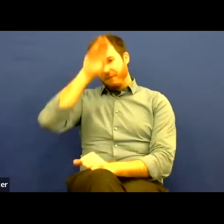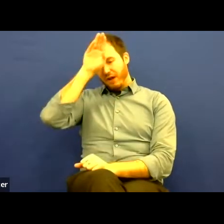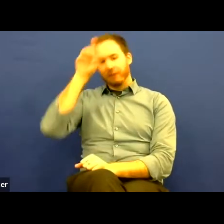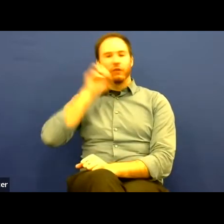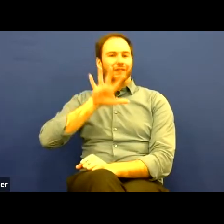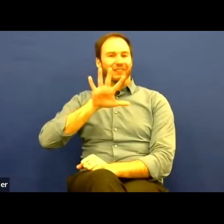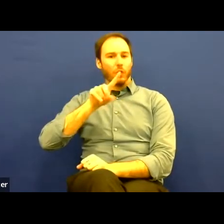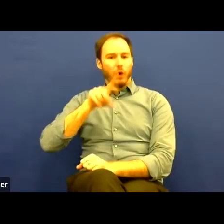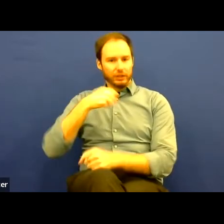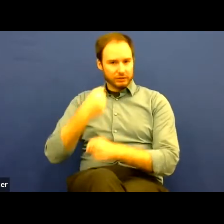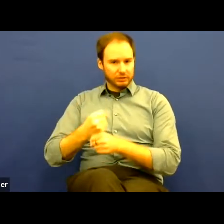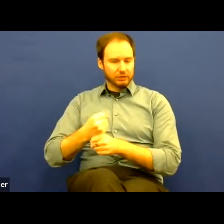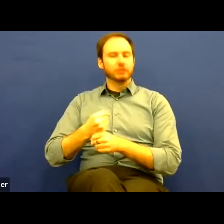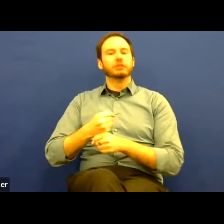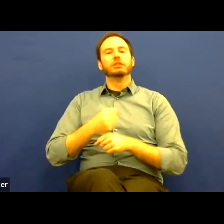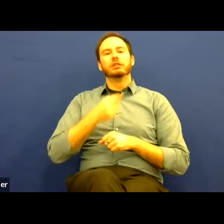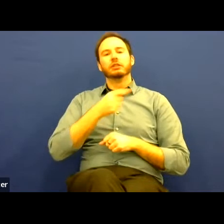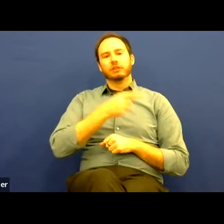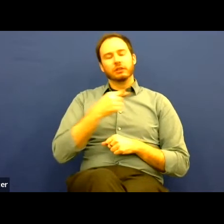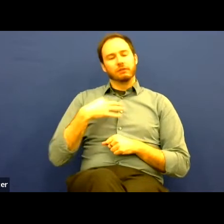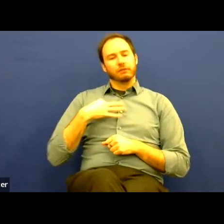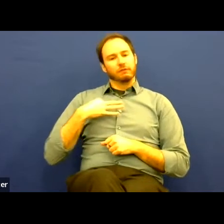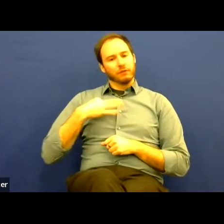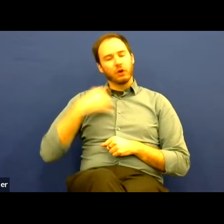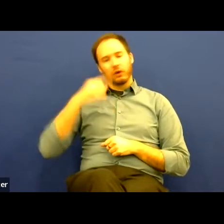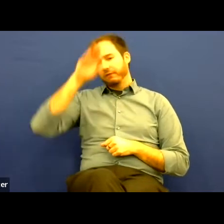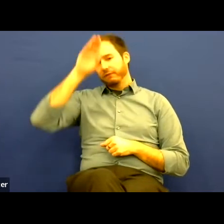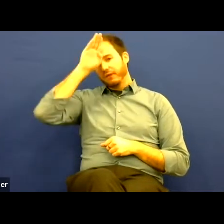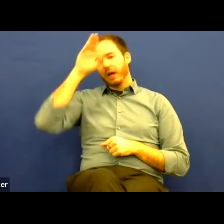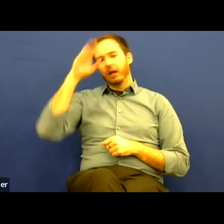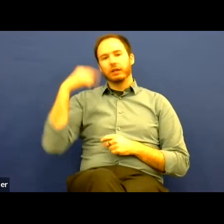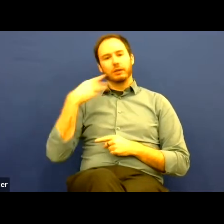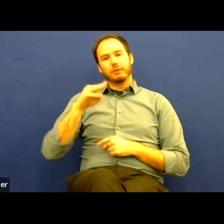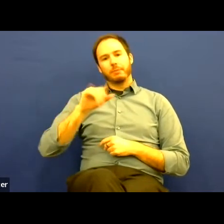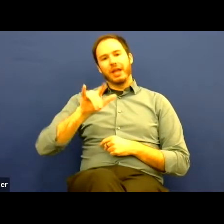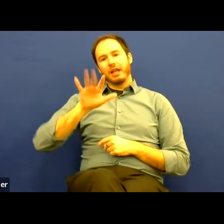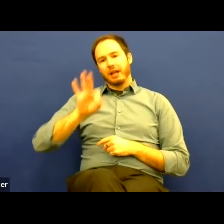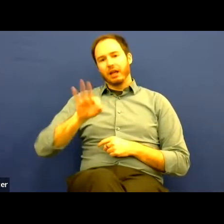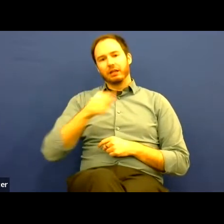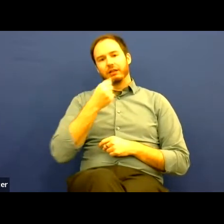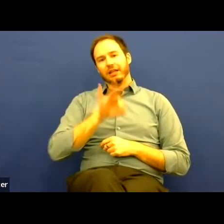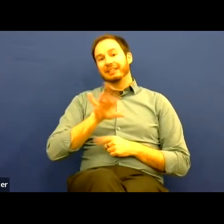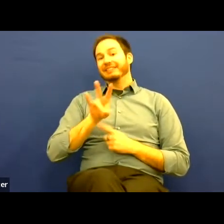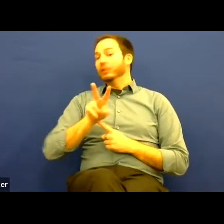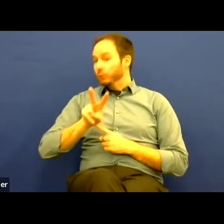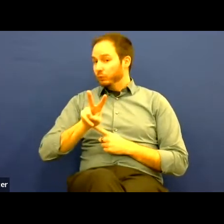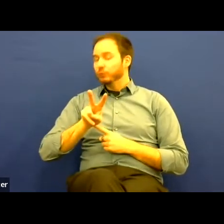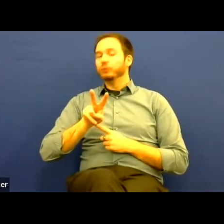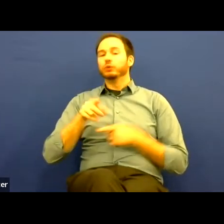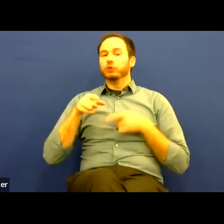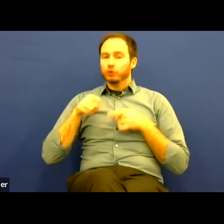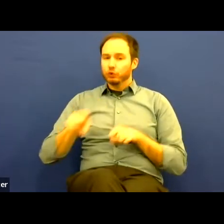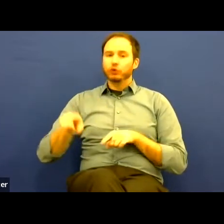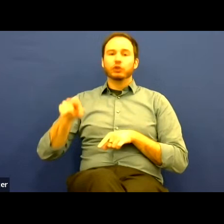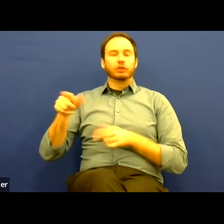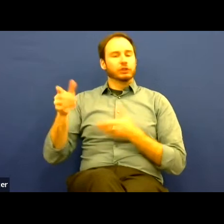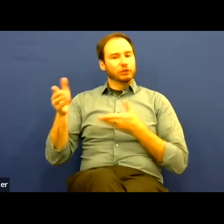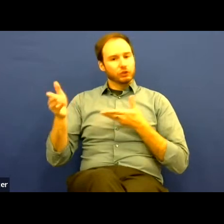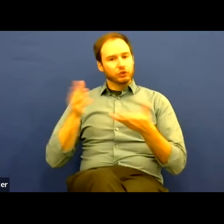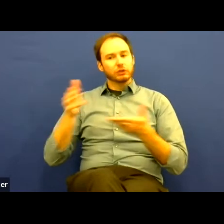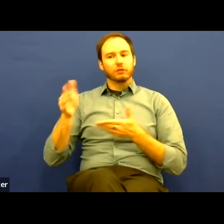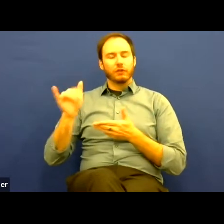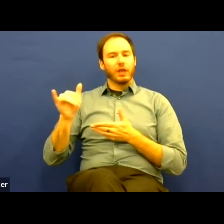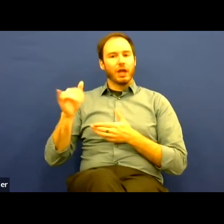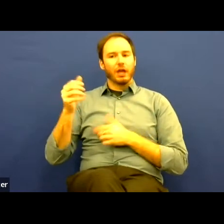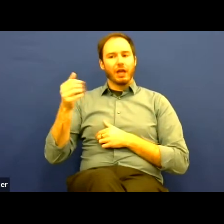51 years, and whereas Robert started volunteering for the fire district on May 9th, 1972, and during his time of service has held the